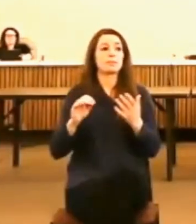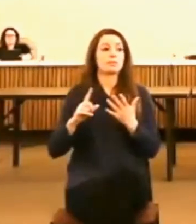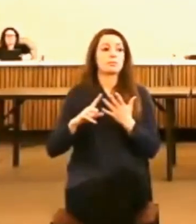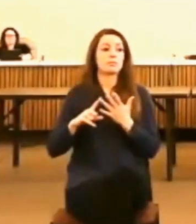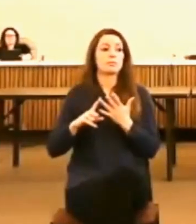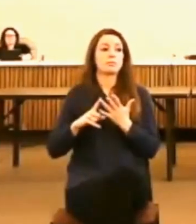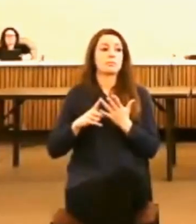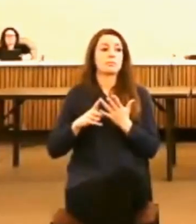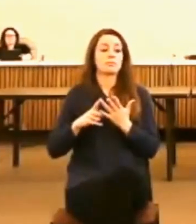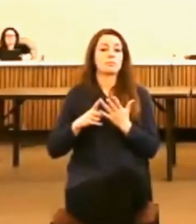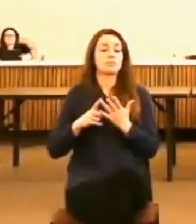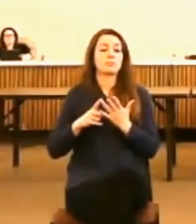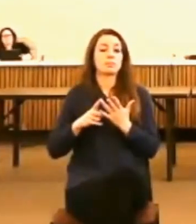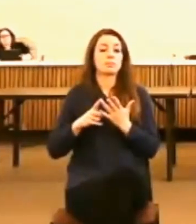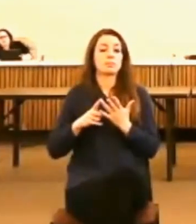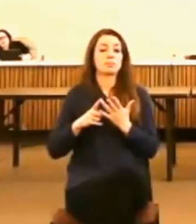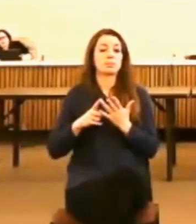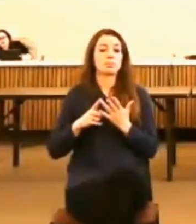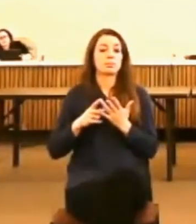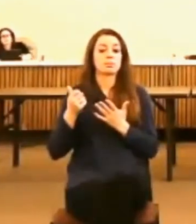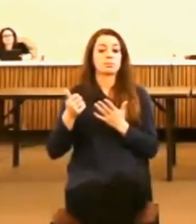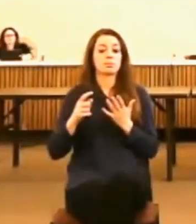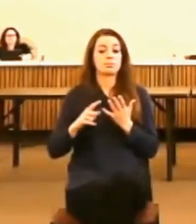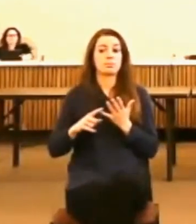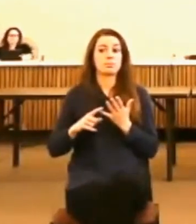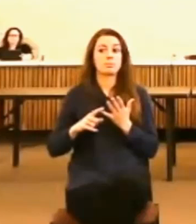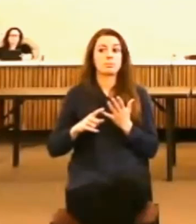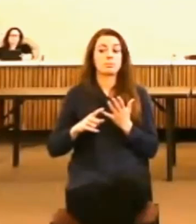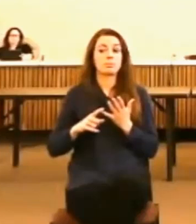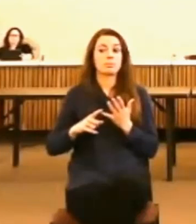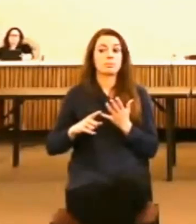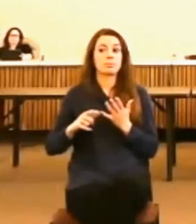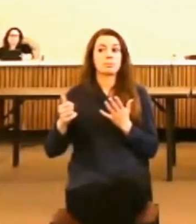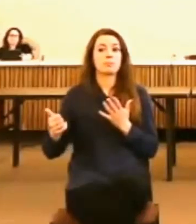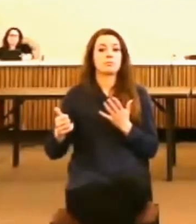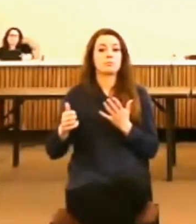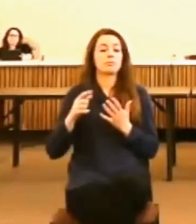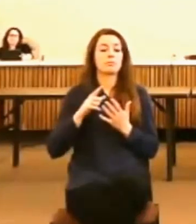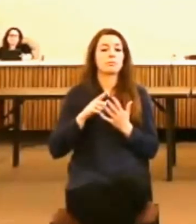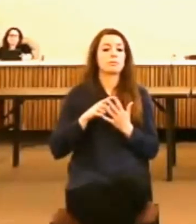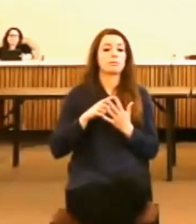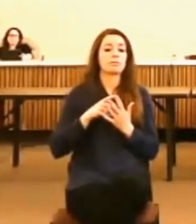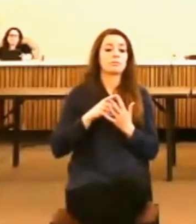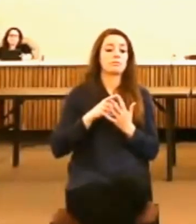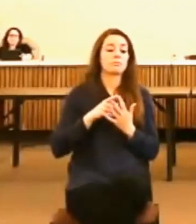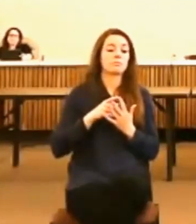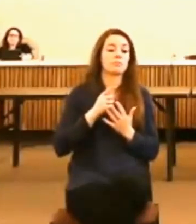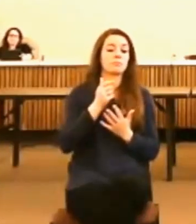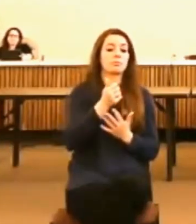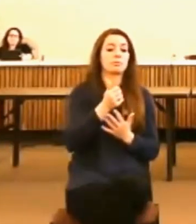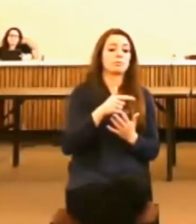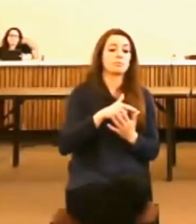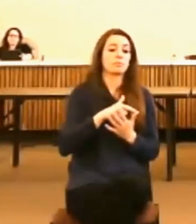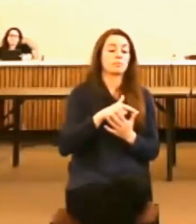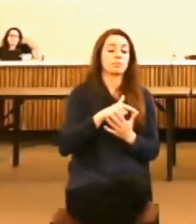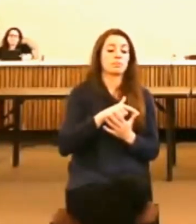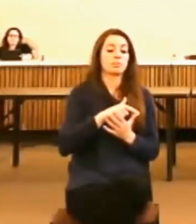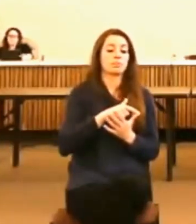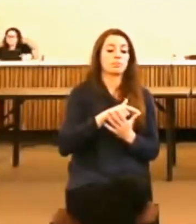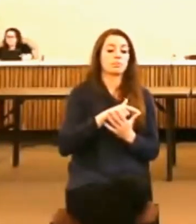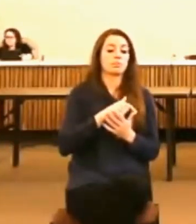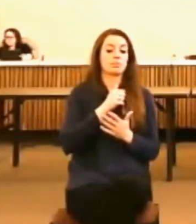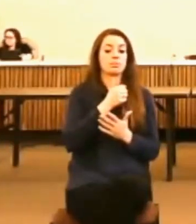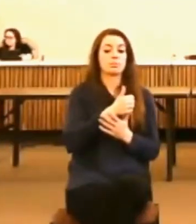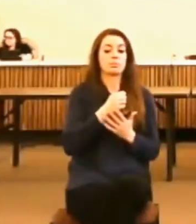is largely due to the level of radiation and contamination of water and soil. After the